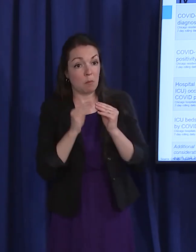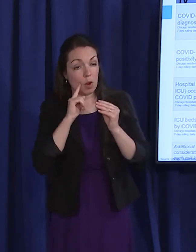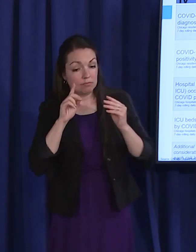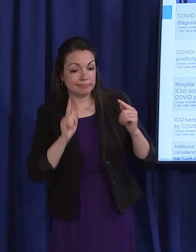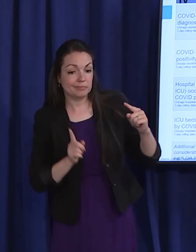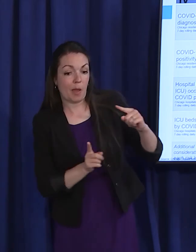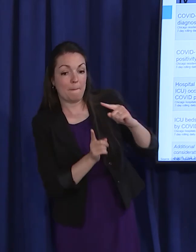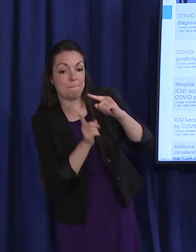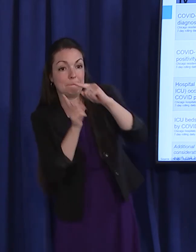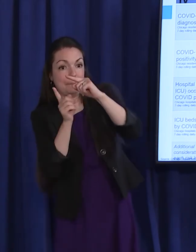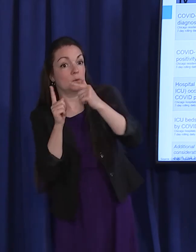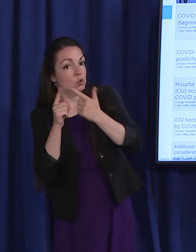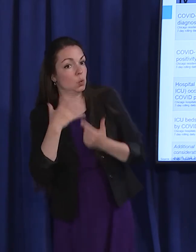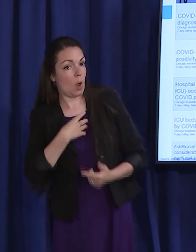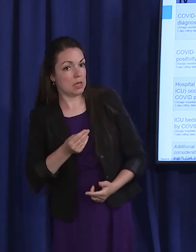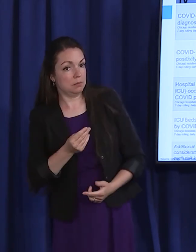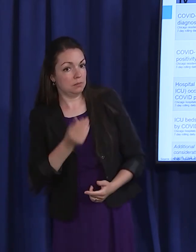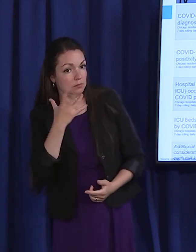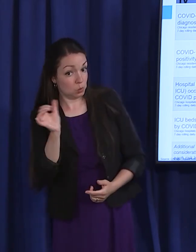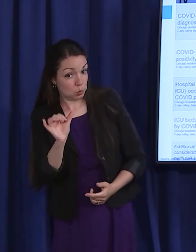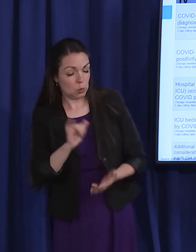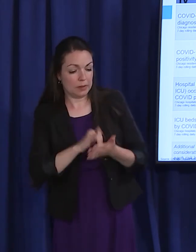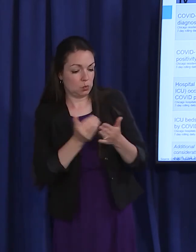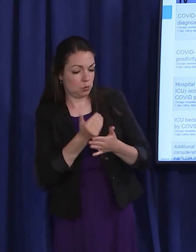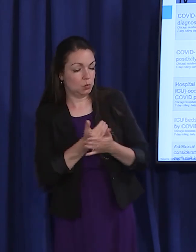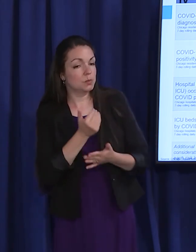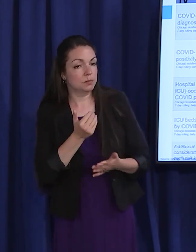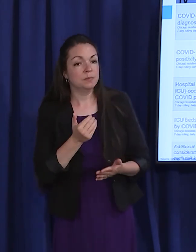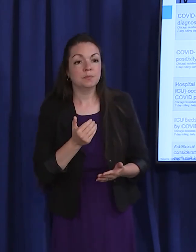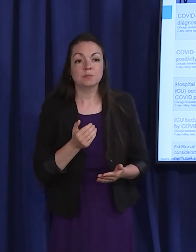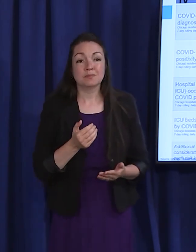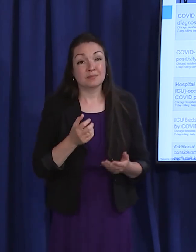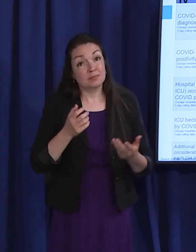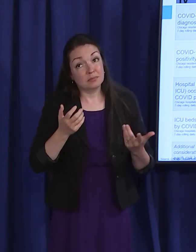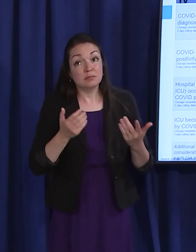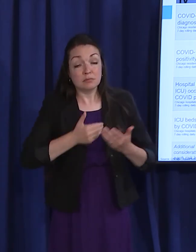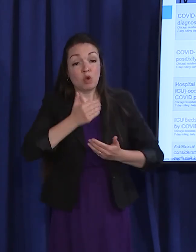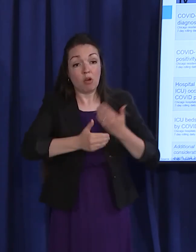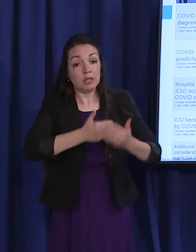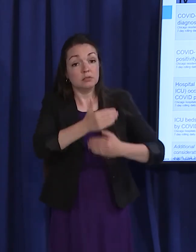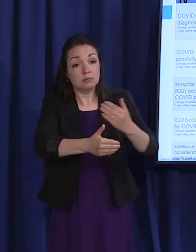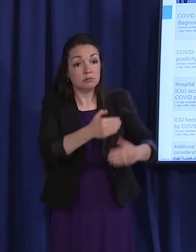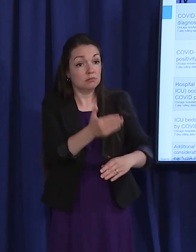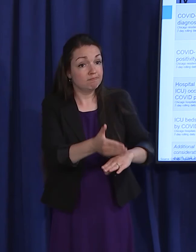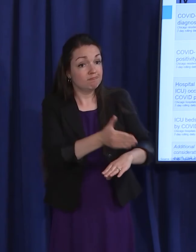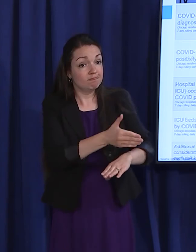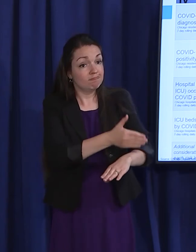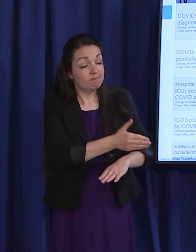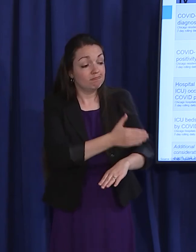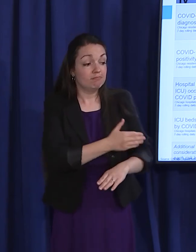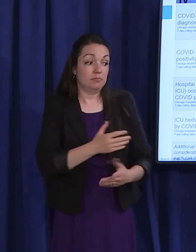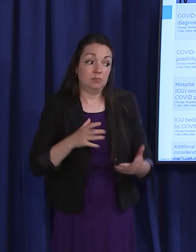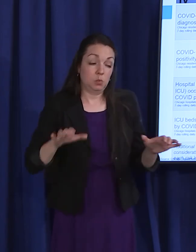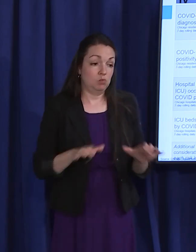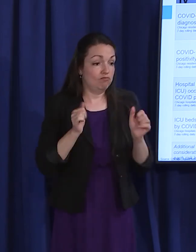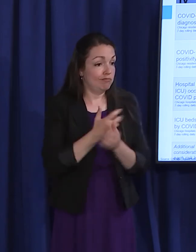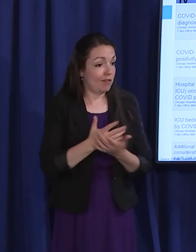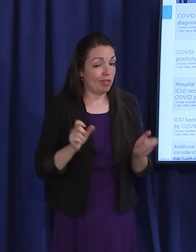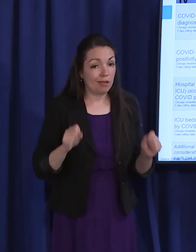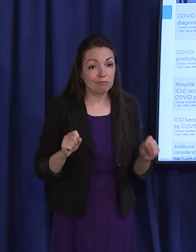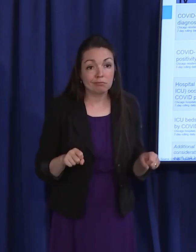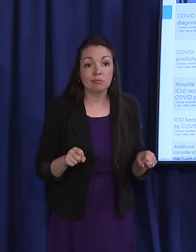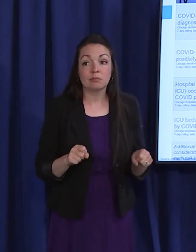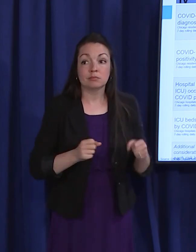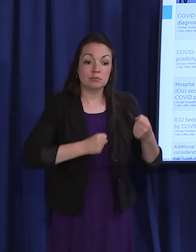white Chicagoans, which is new. And we're making progress. That's what I can say. And really trying to do everything we can